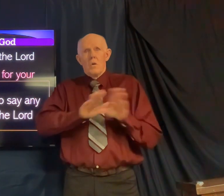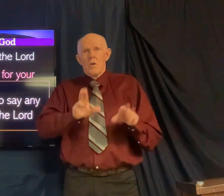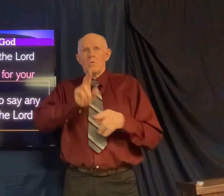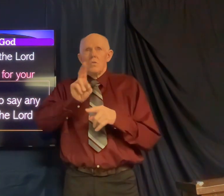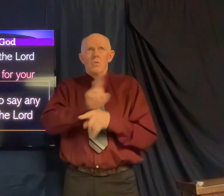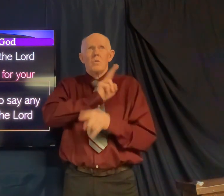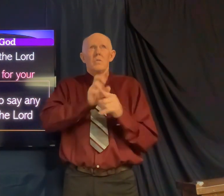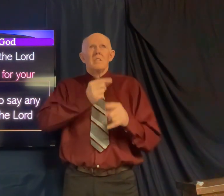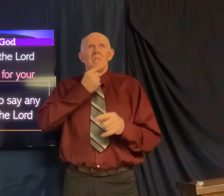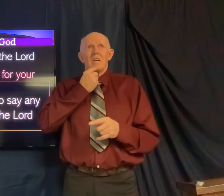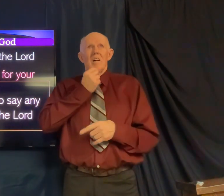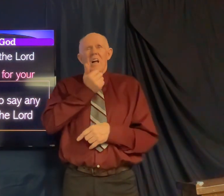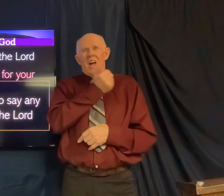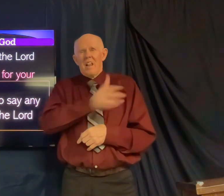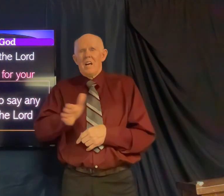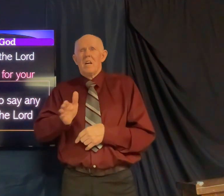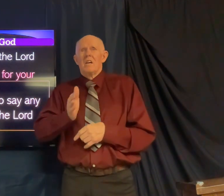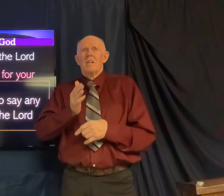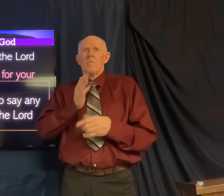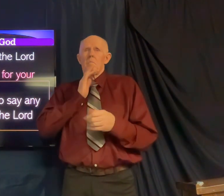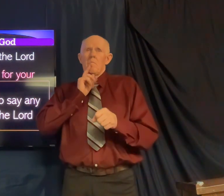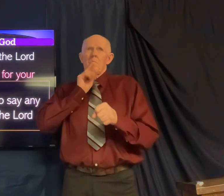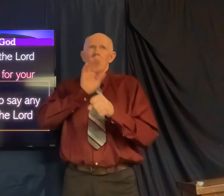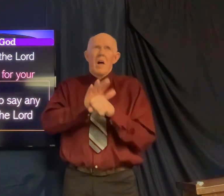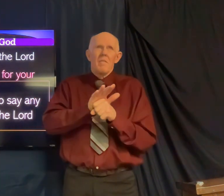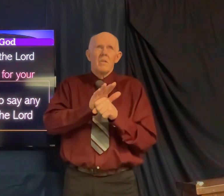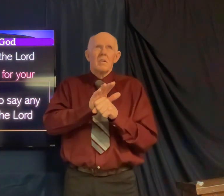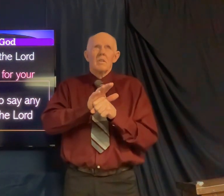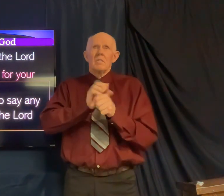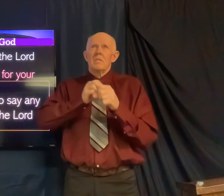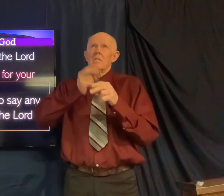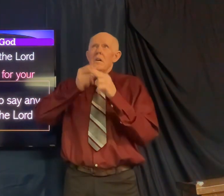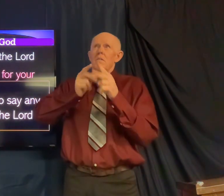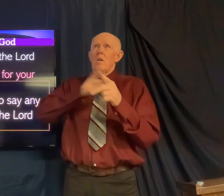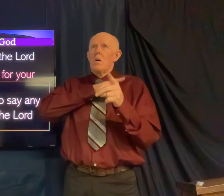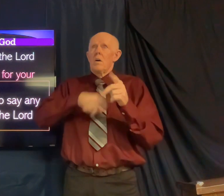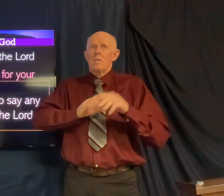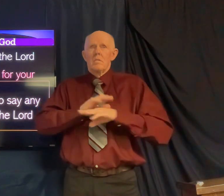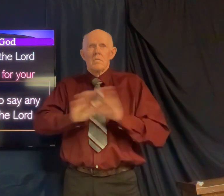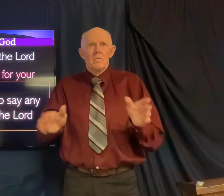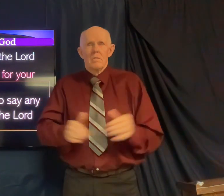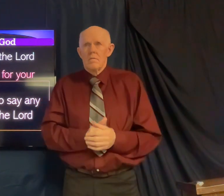Remember, don't say any promise in the name of the Lord.